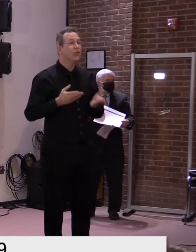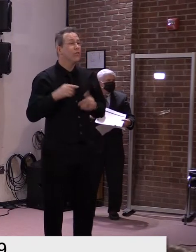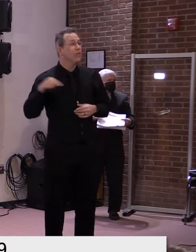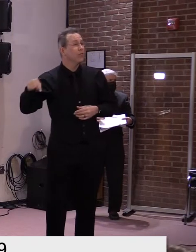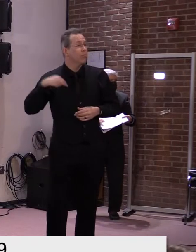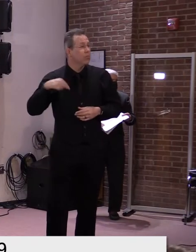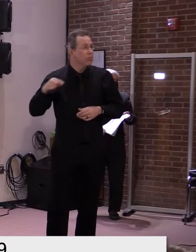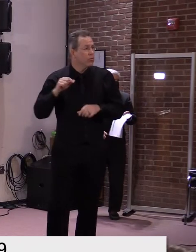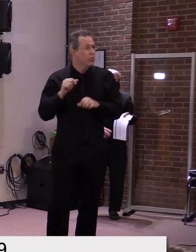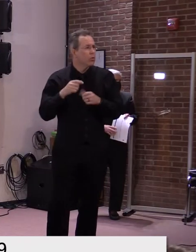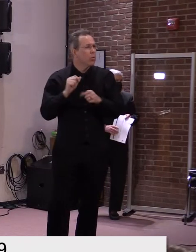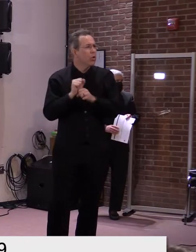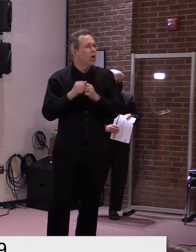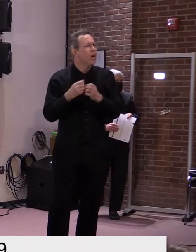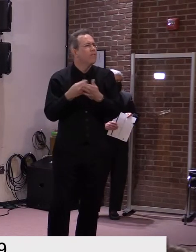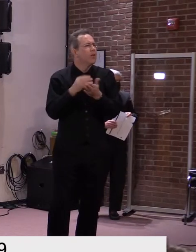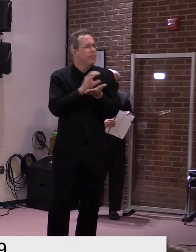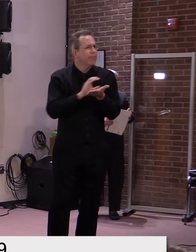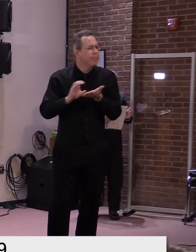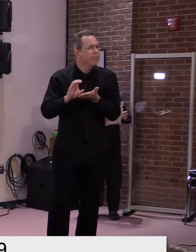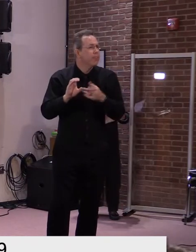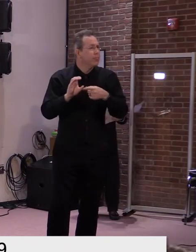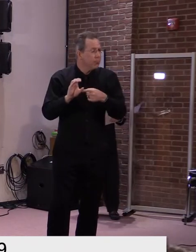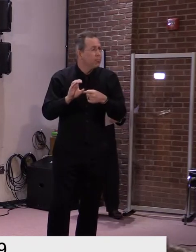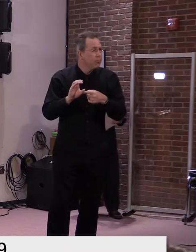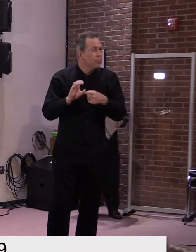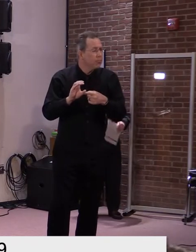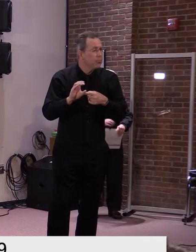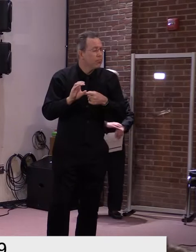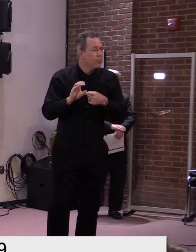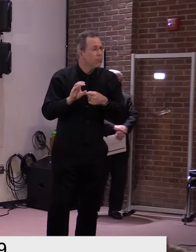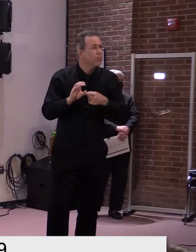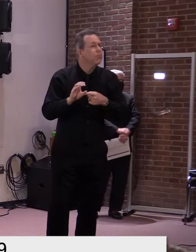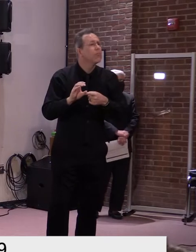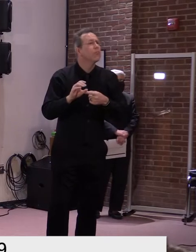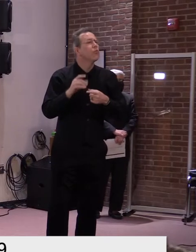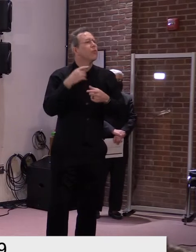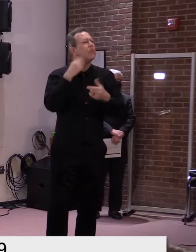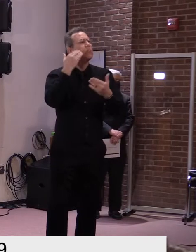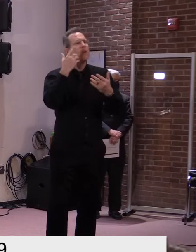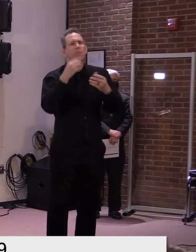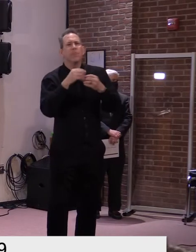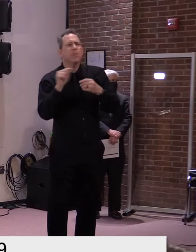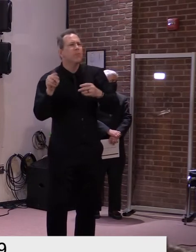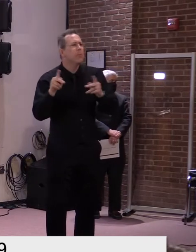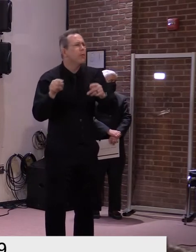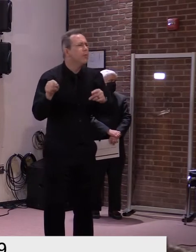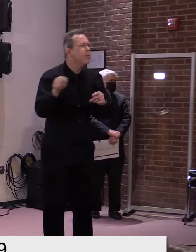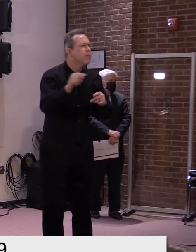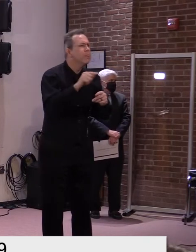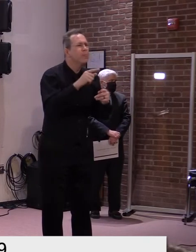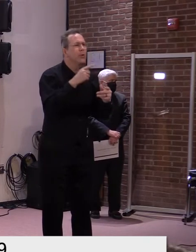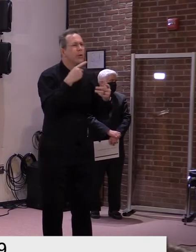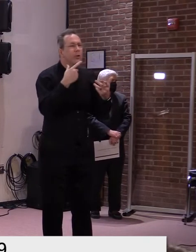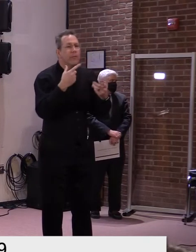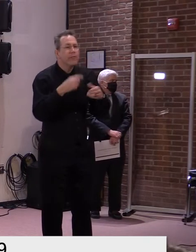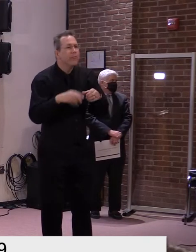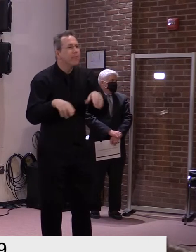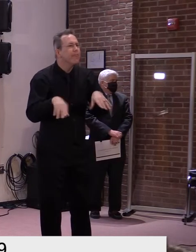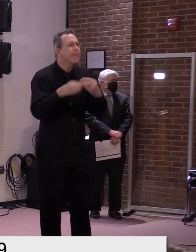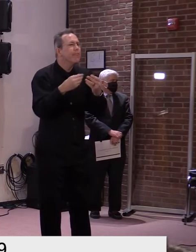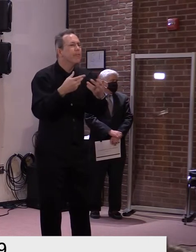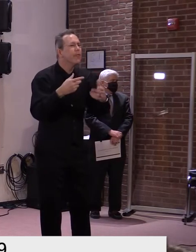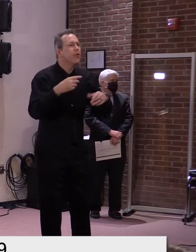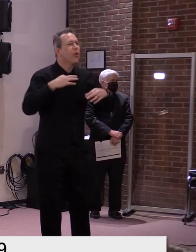funding for many benefits. We expect individuals to benefit from a number of enhanced or extended programs. Most